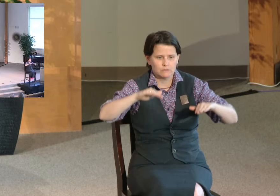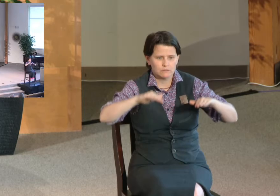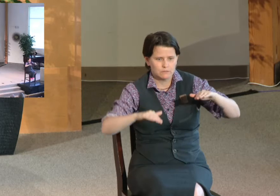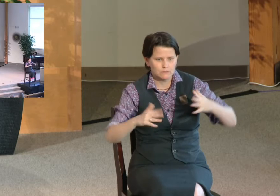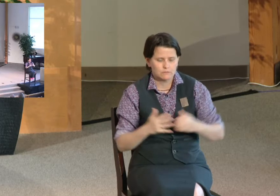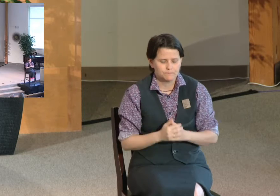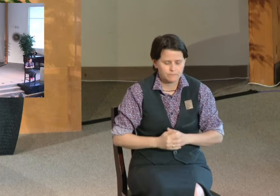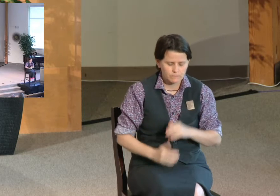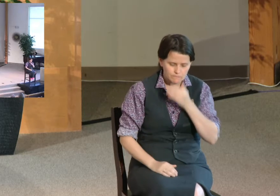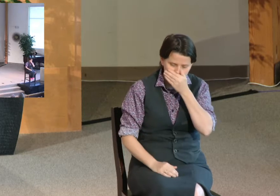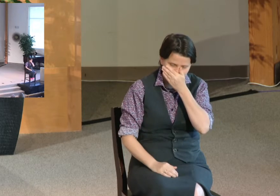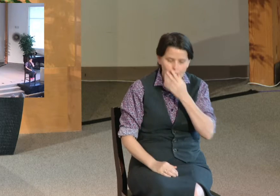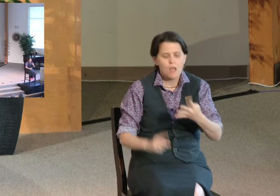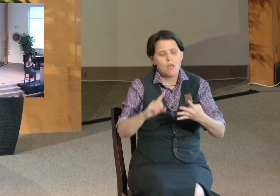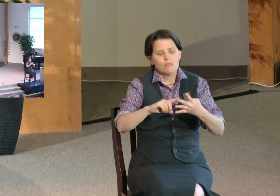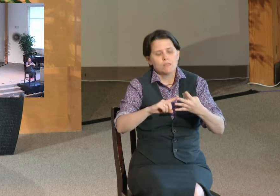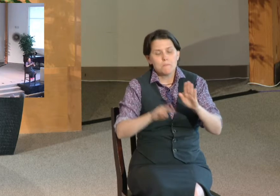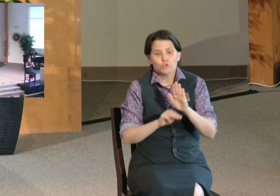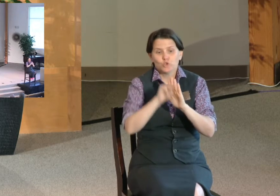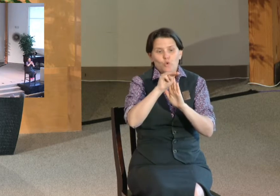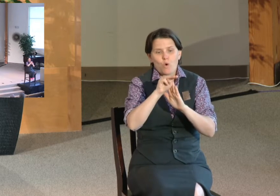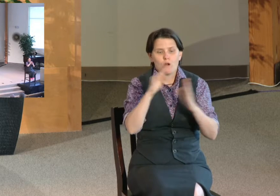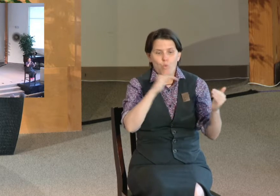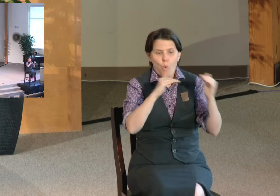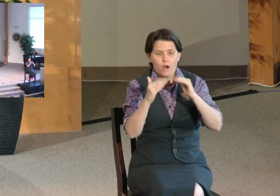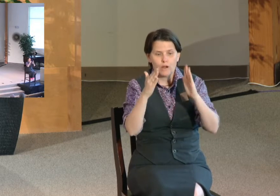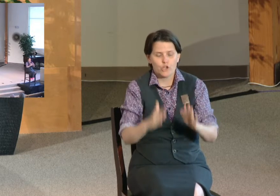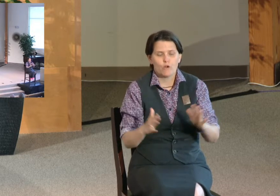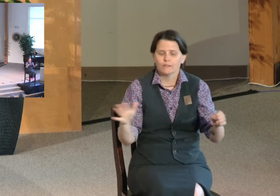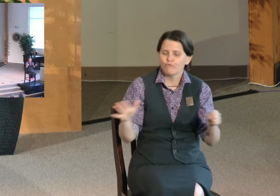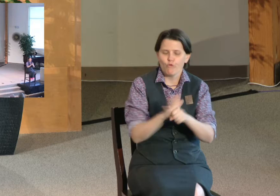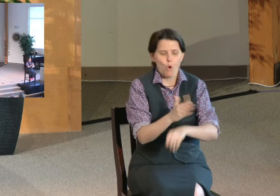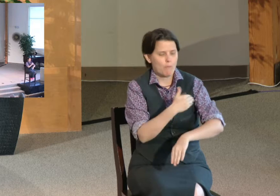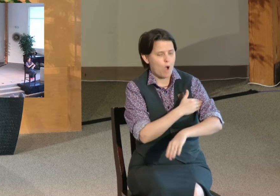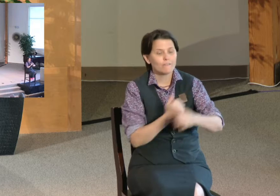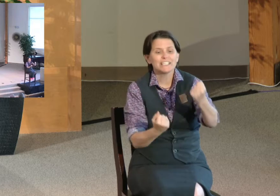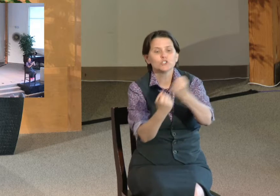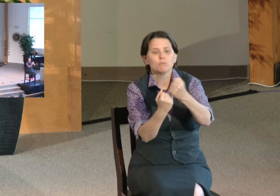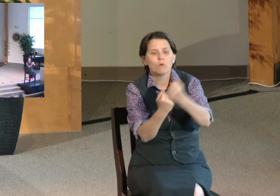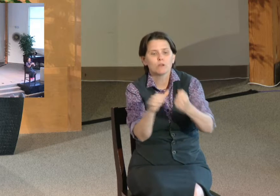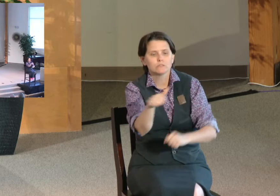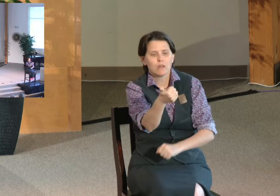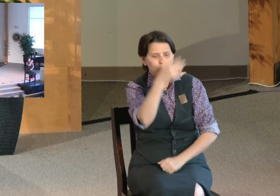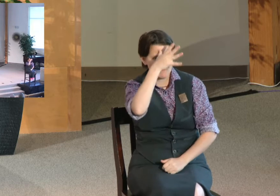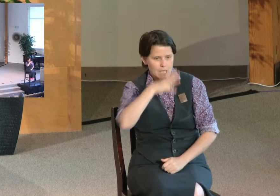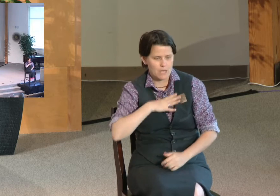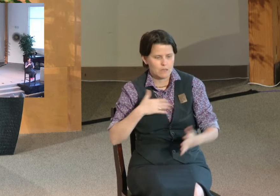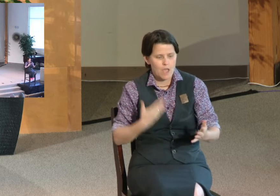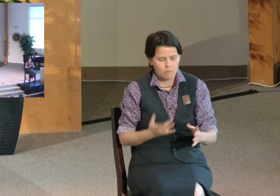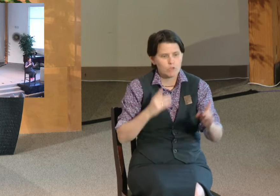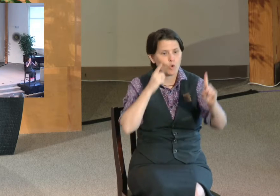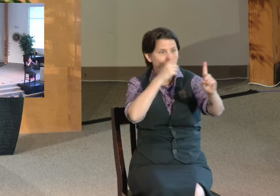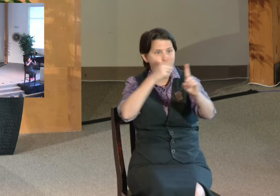and supports a man in reaching his goals, fighting for worthy causes, and achieving